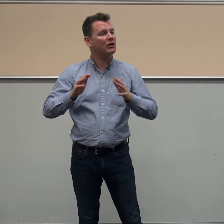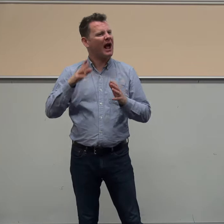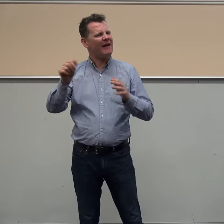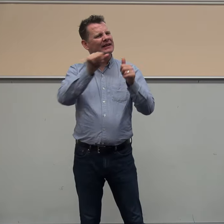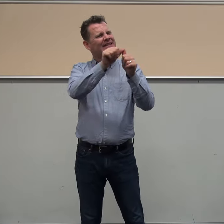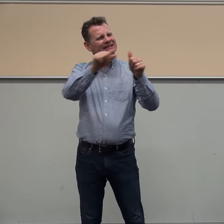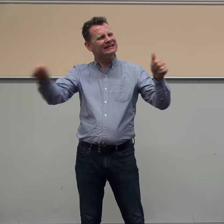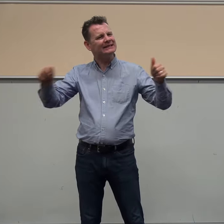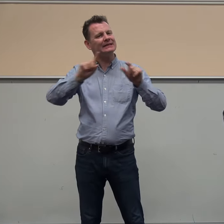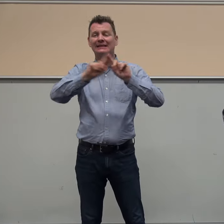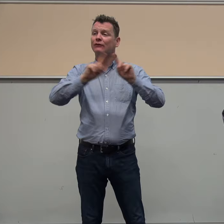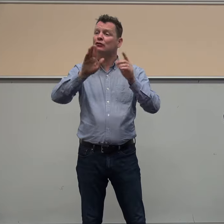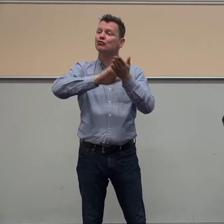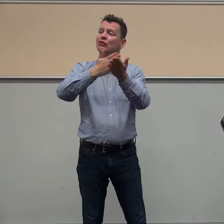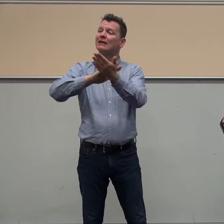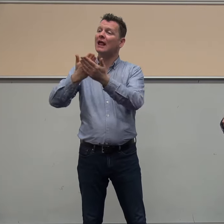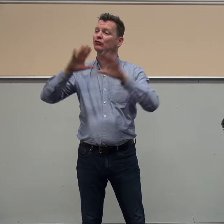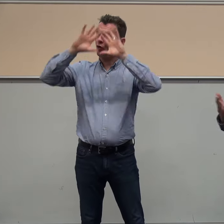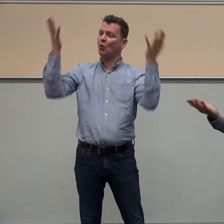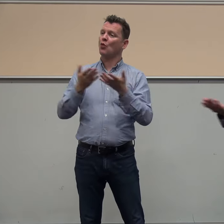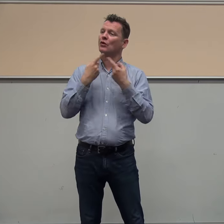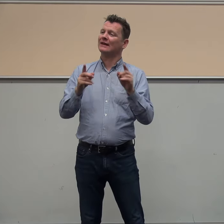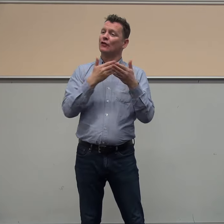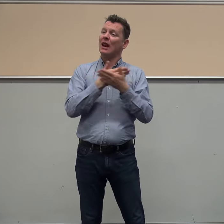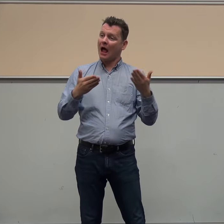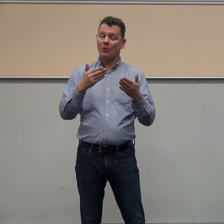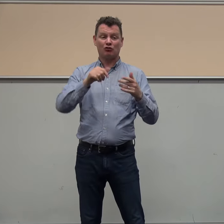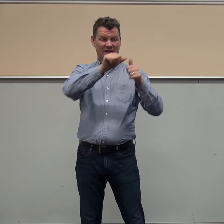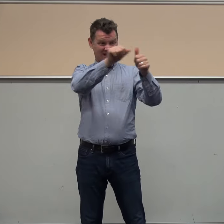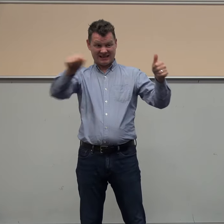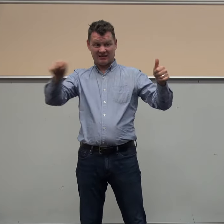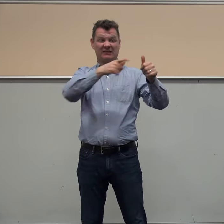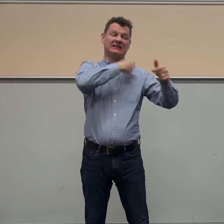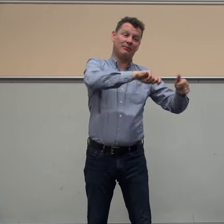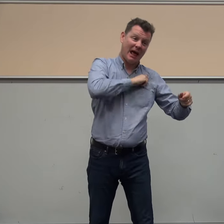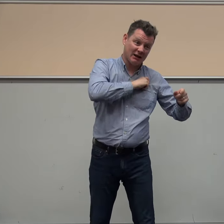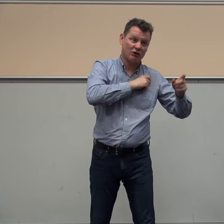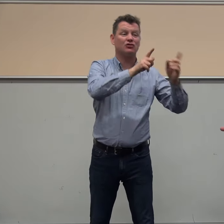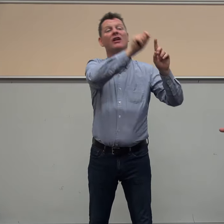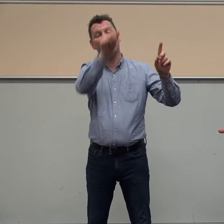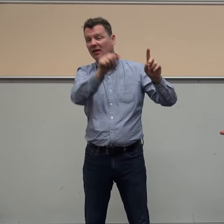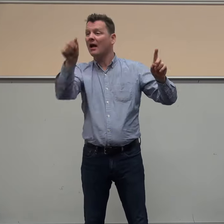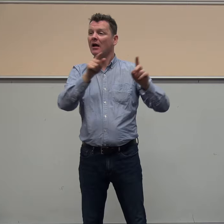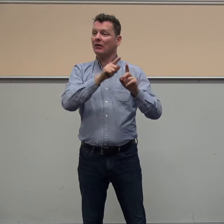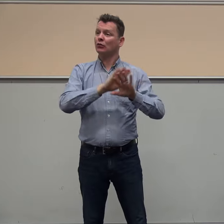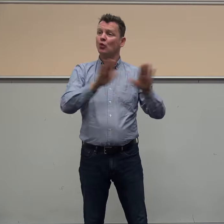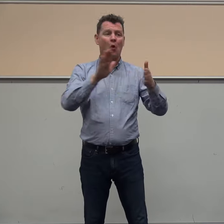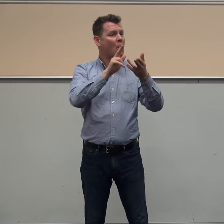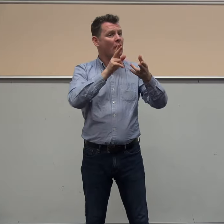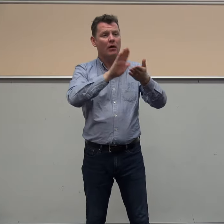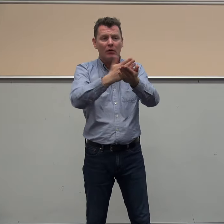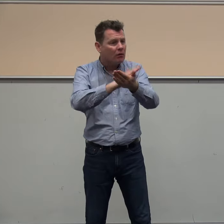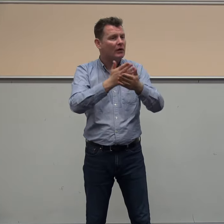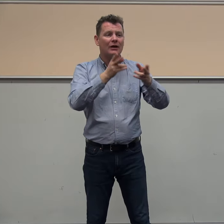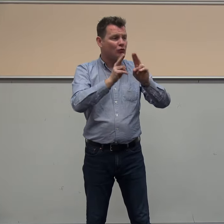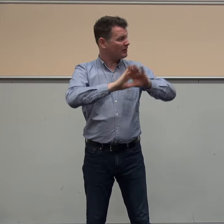of translations of Shakespeare from around the world. So if you came and it was in Spanish, then you went to see something in Spanish. And they very much